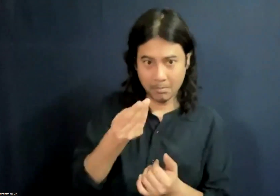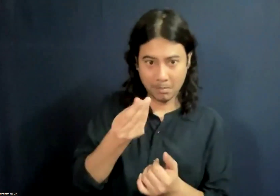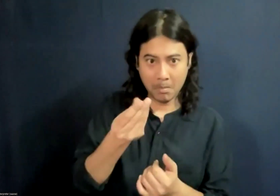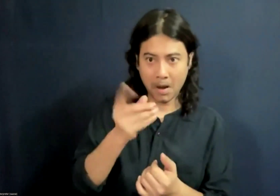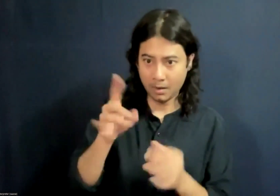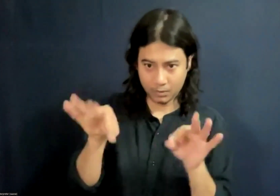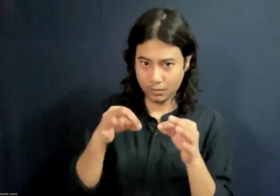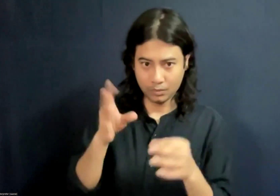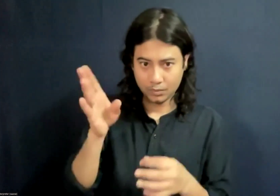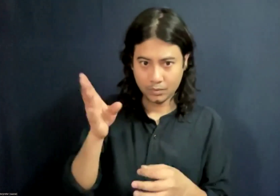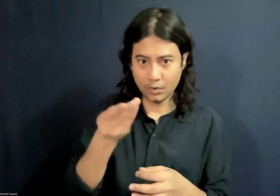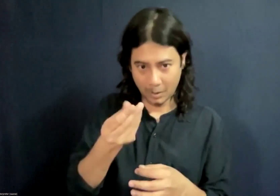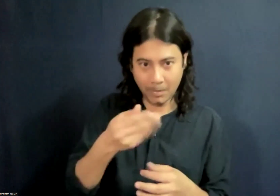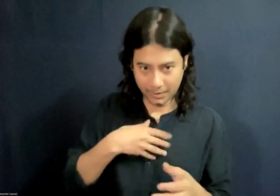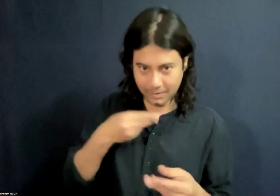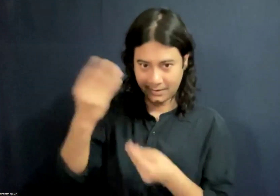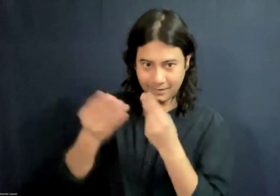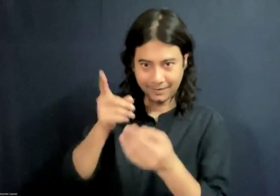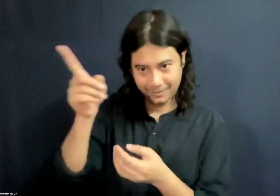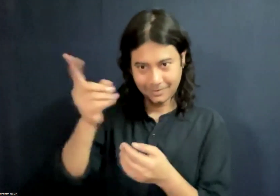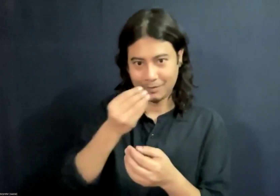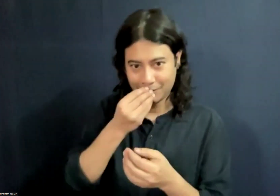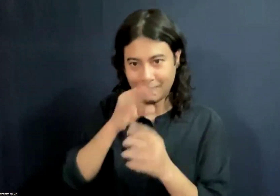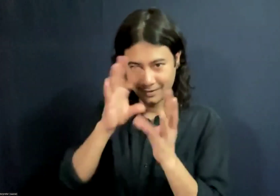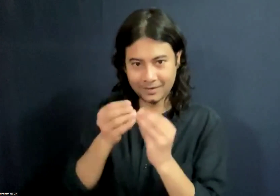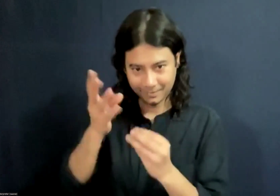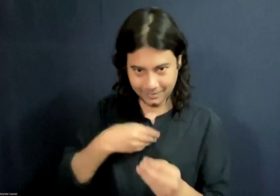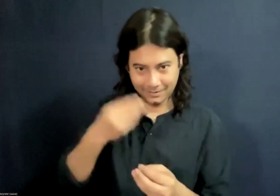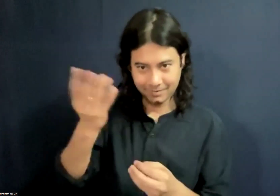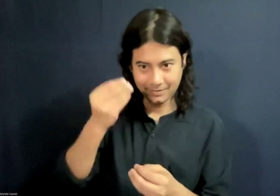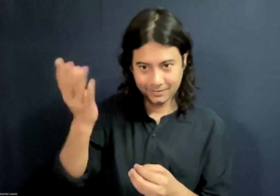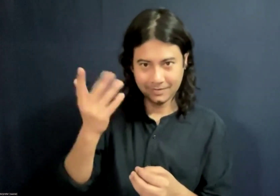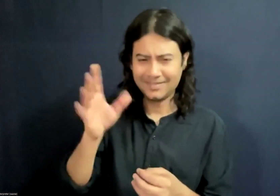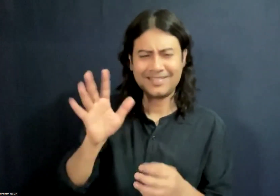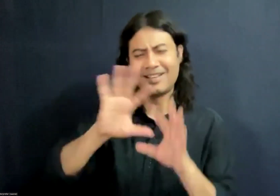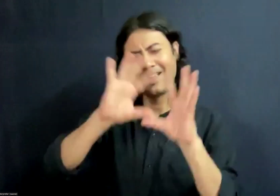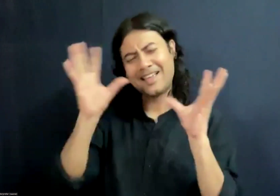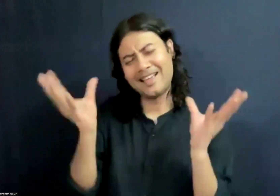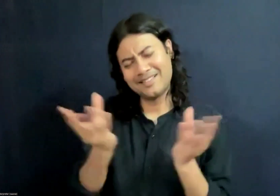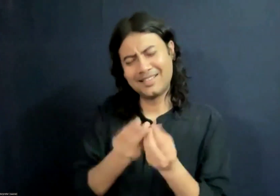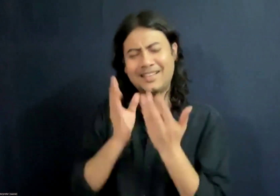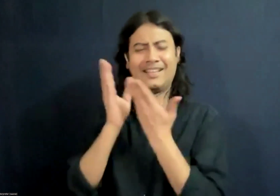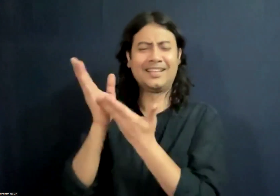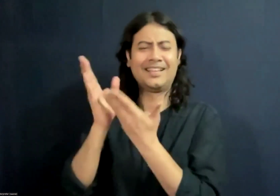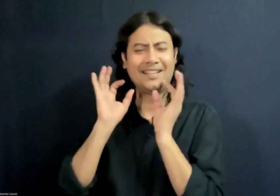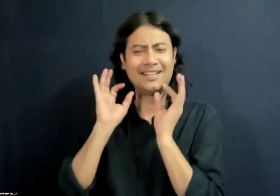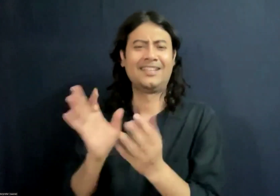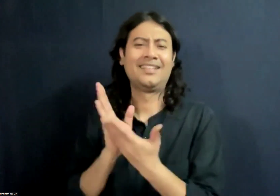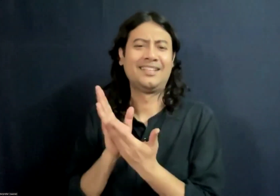self-satisfied. But yet, in Bhagavad Gita, he is explaining, he is telling Arjun to give